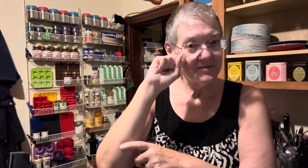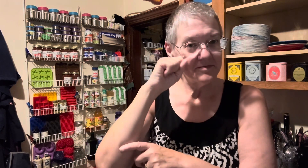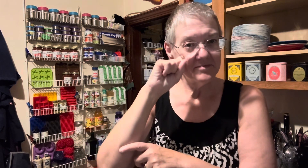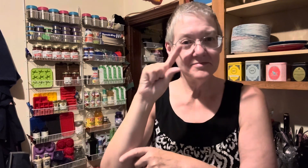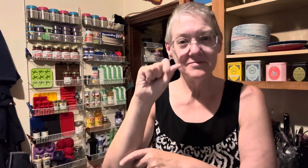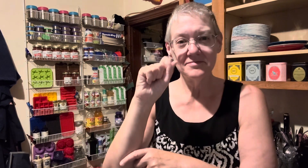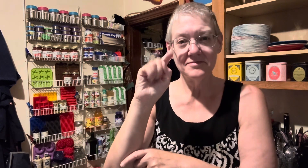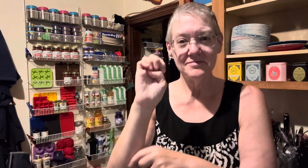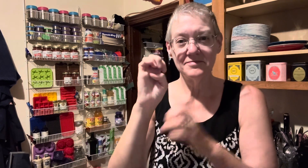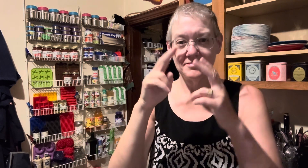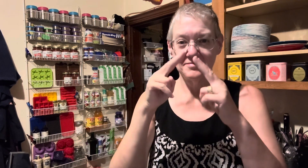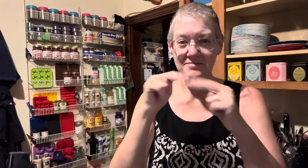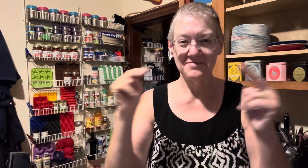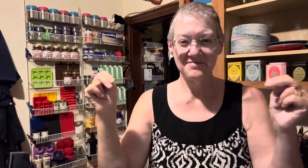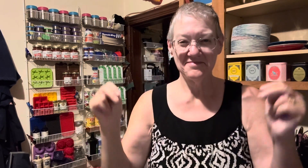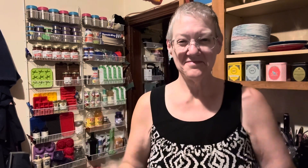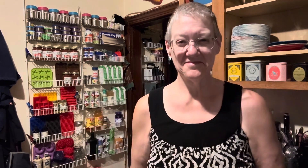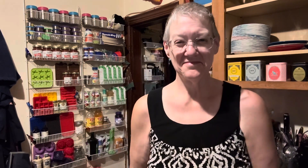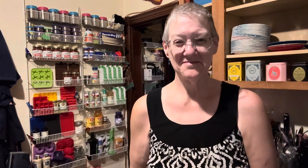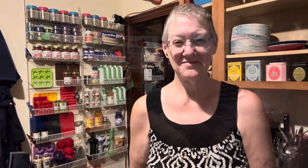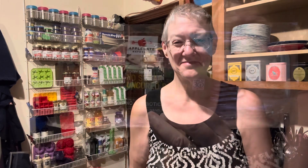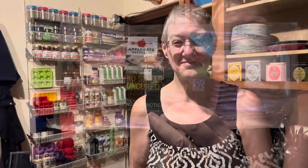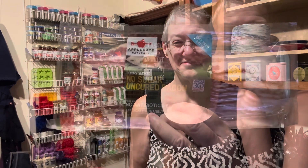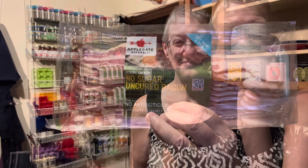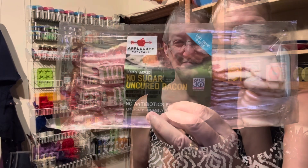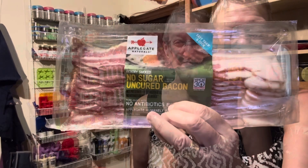sugar, Applegate bacon.